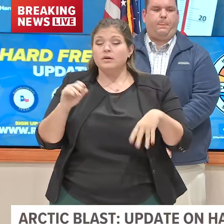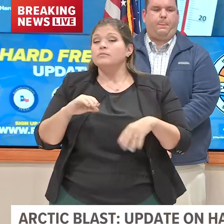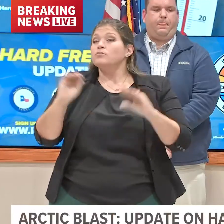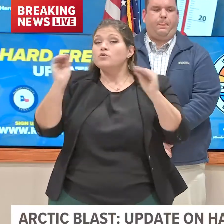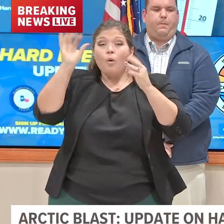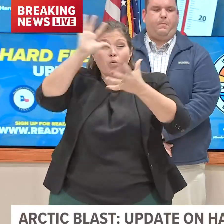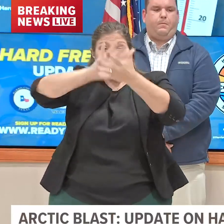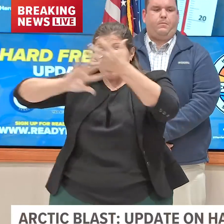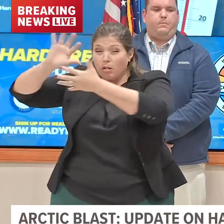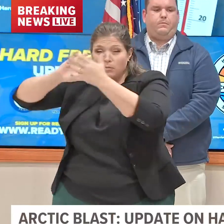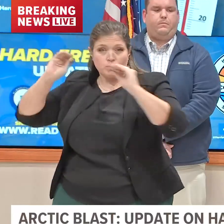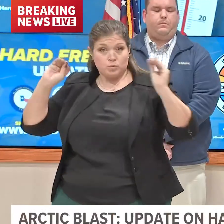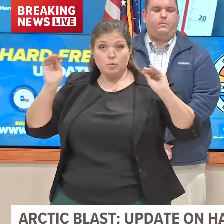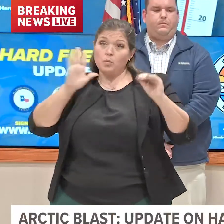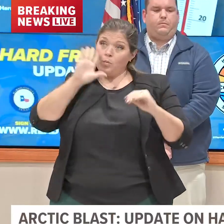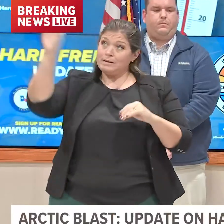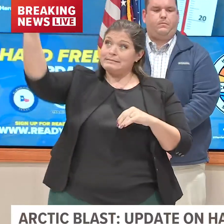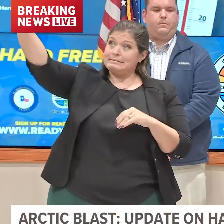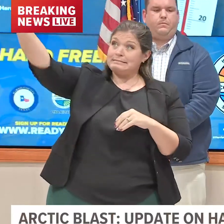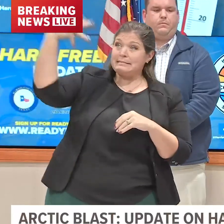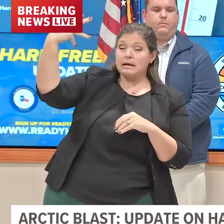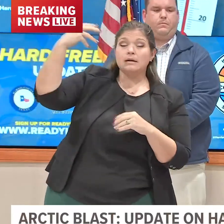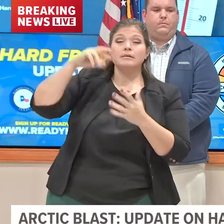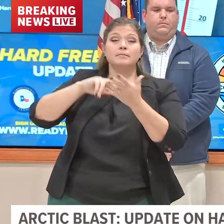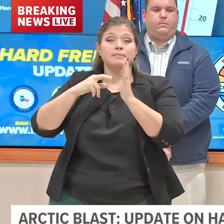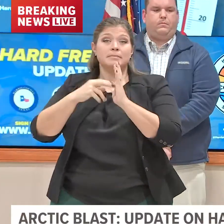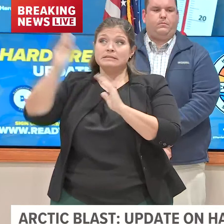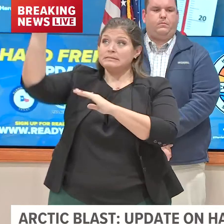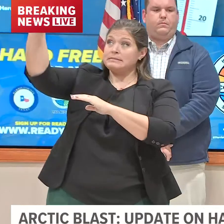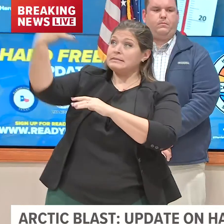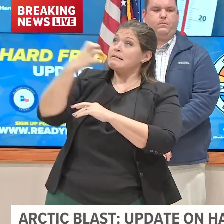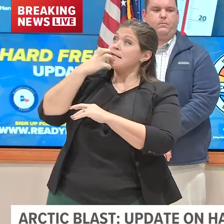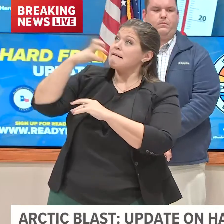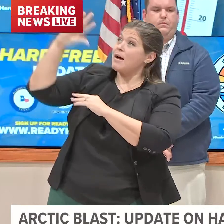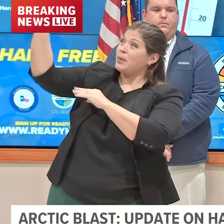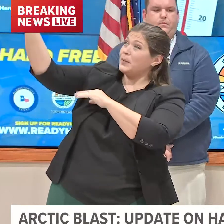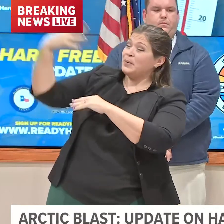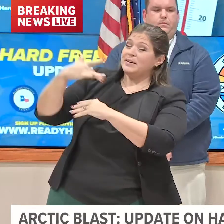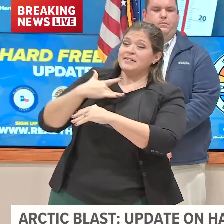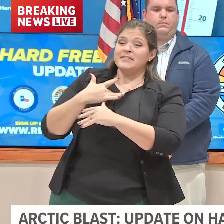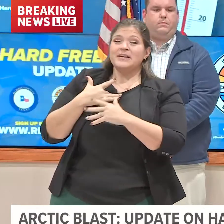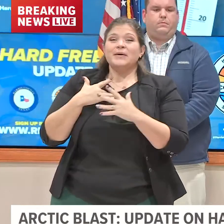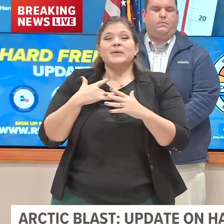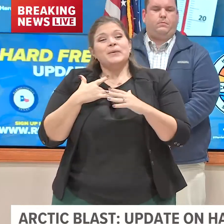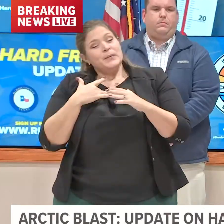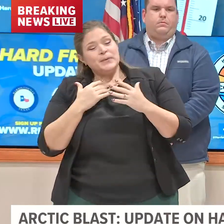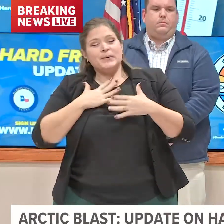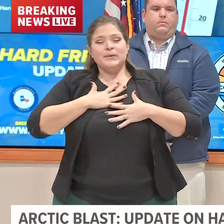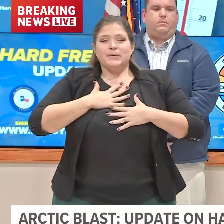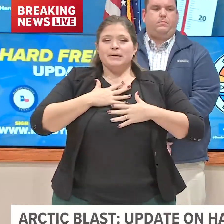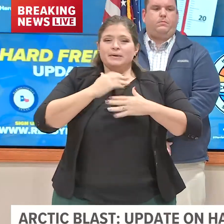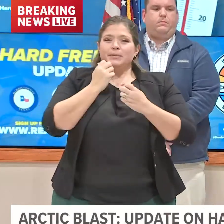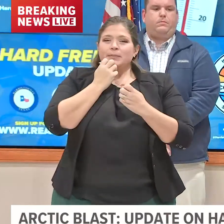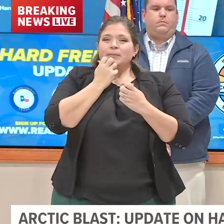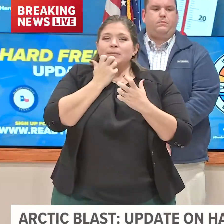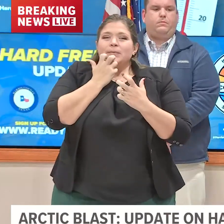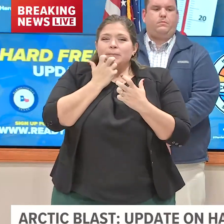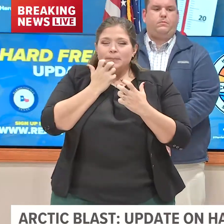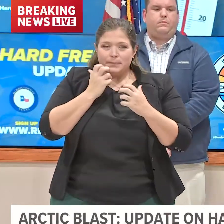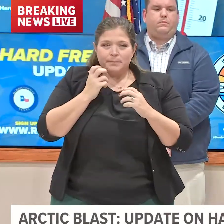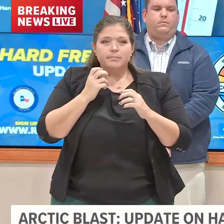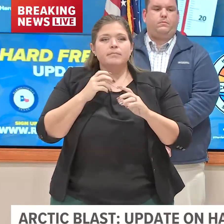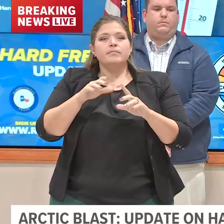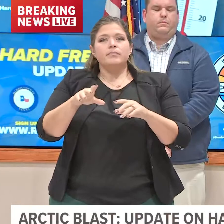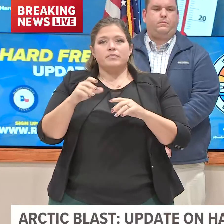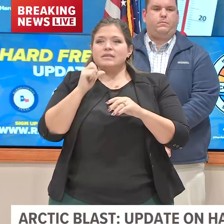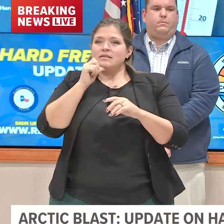cloudy. It will be sunny, so that heat from the sun can keep some objects, even pipes, warmer beyond